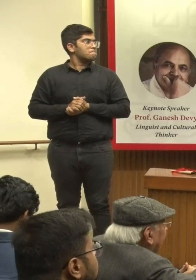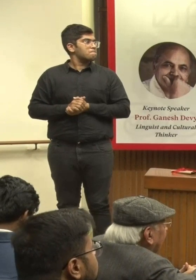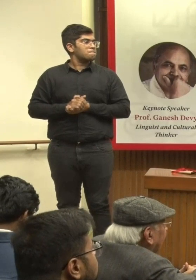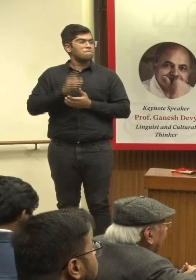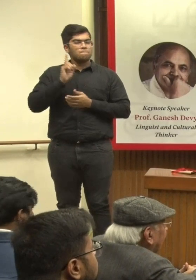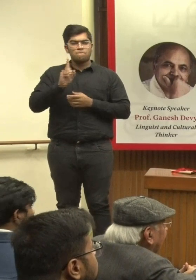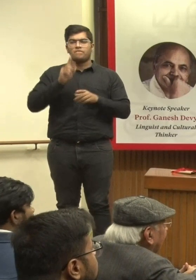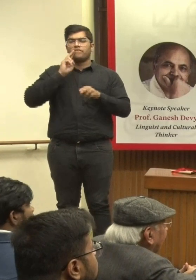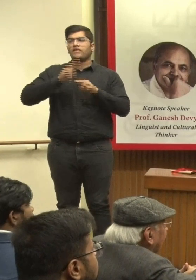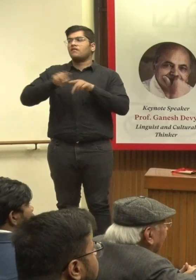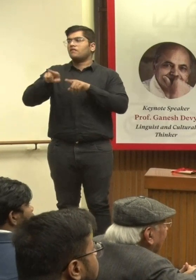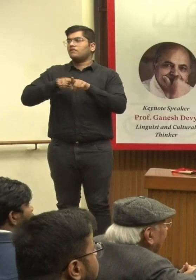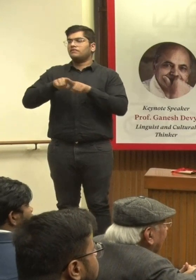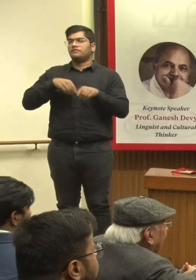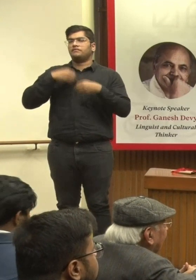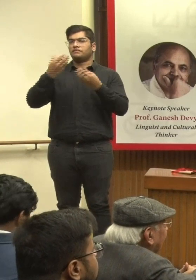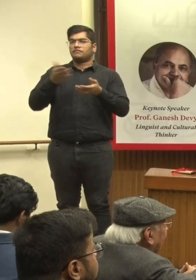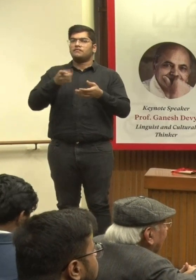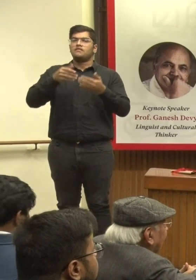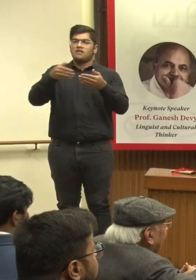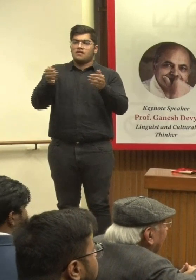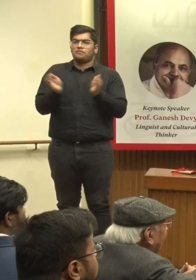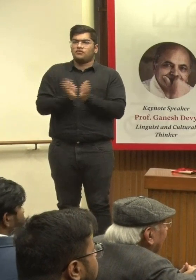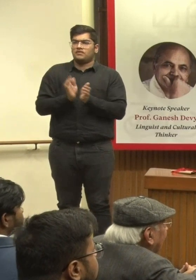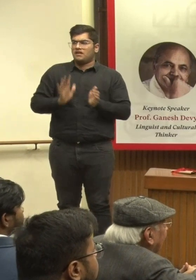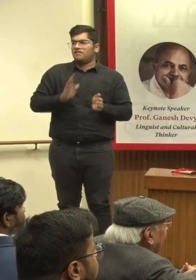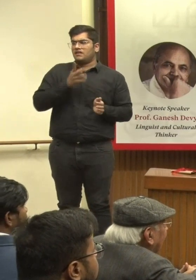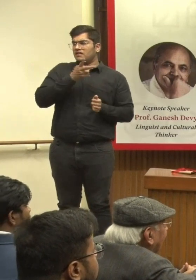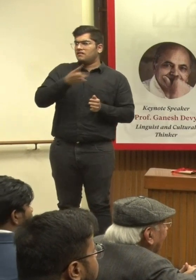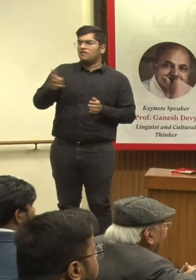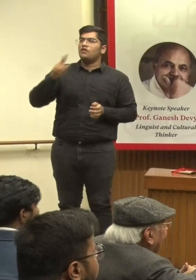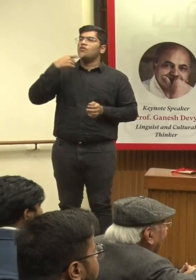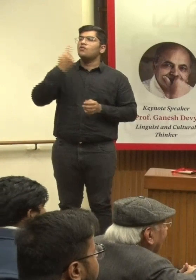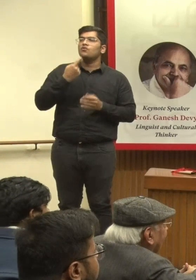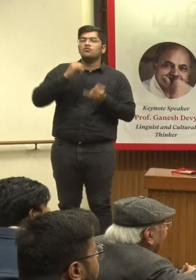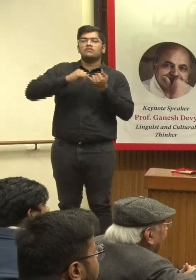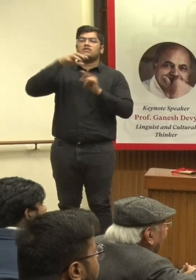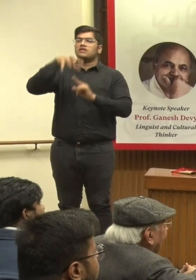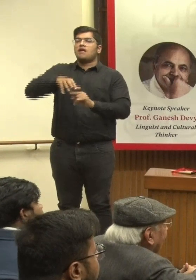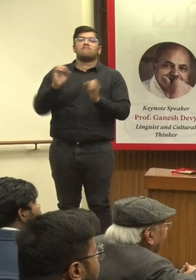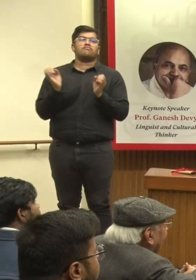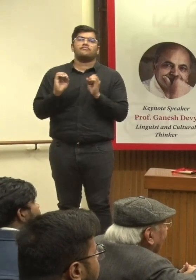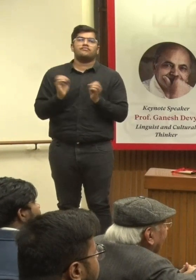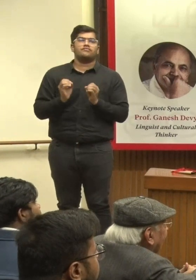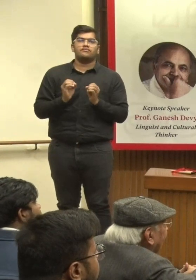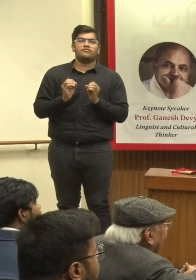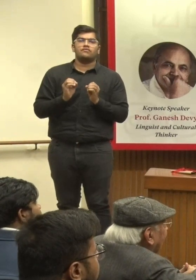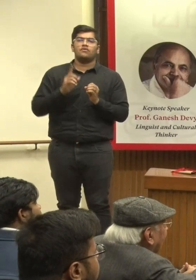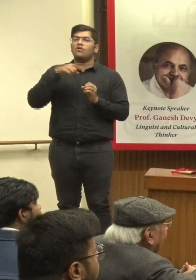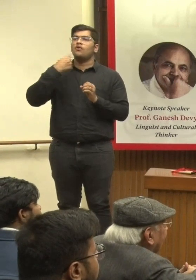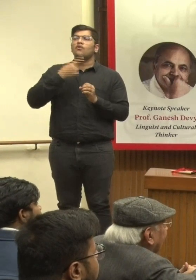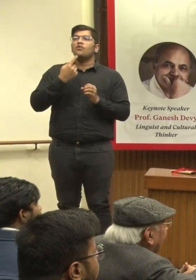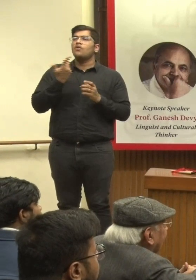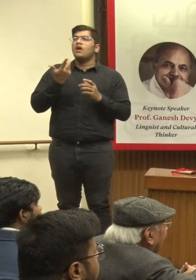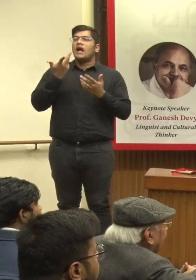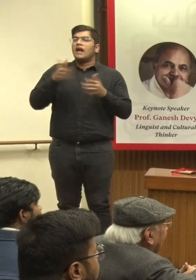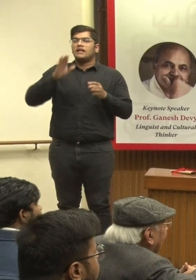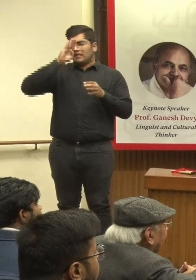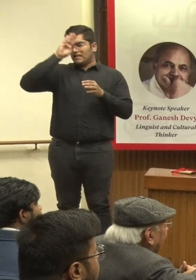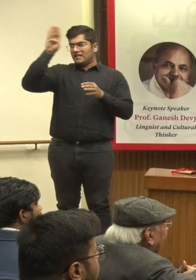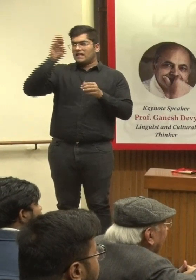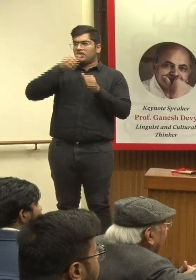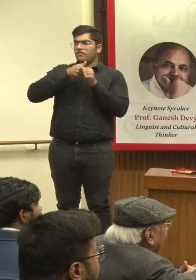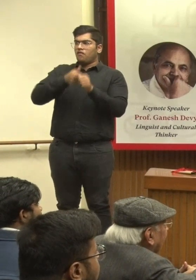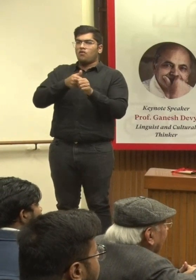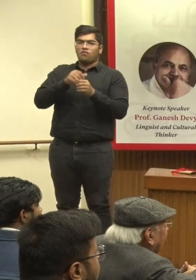But supposing there are communities which do not have a state, which do not have a kingship, idea